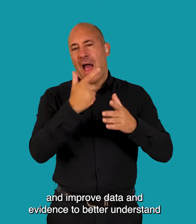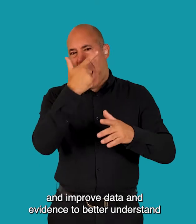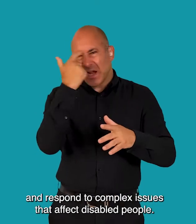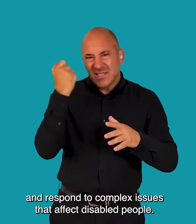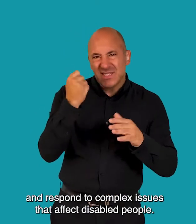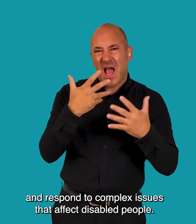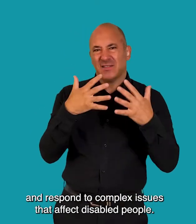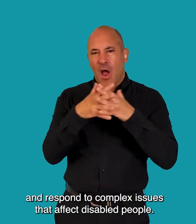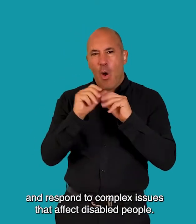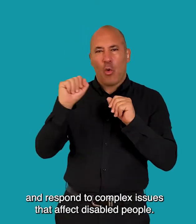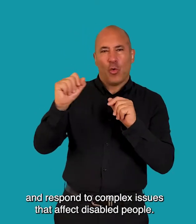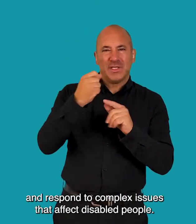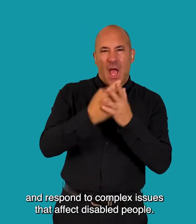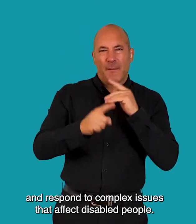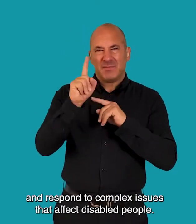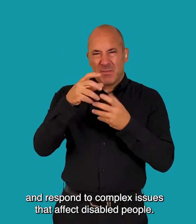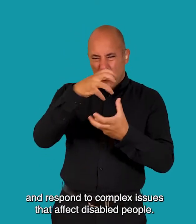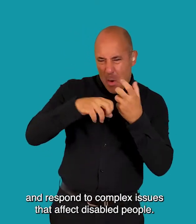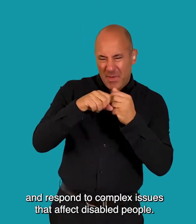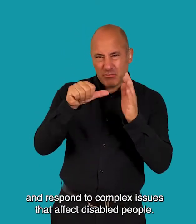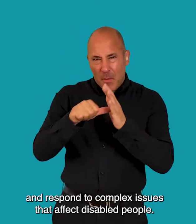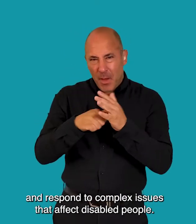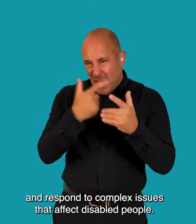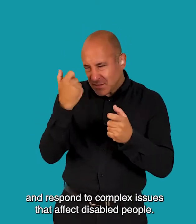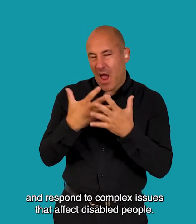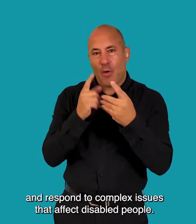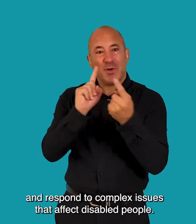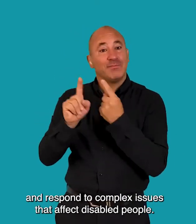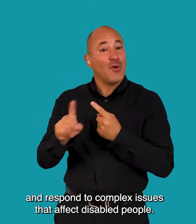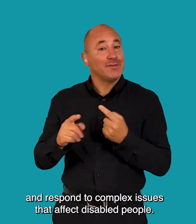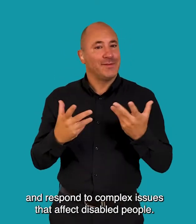and respond to complex issues that affect disabled people.